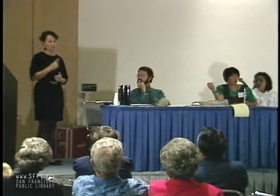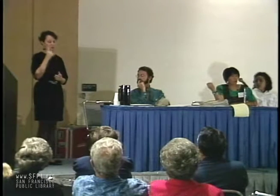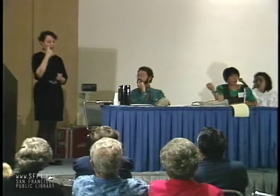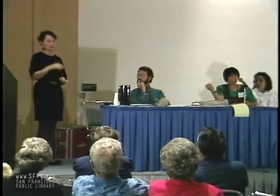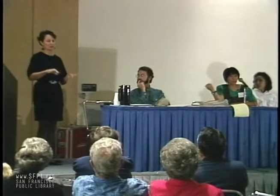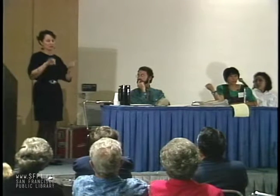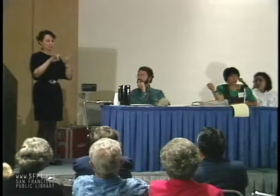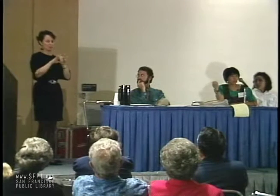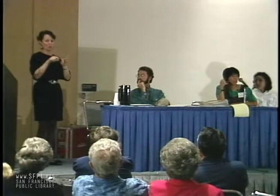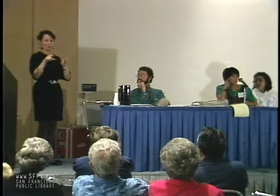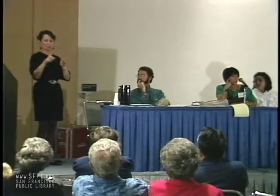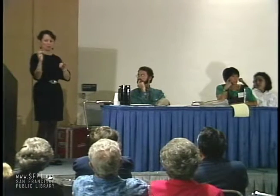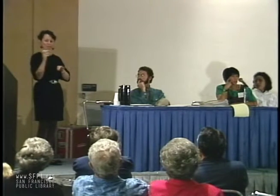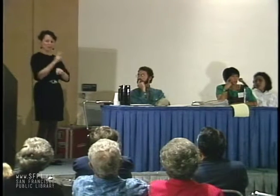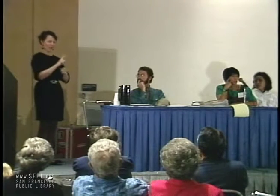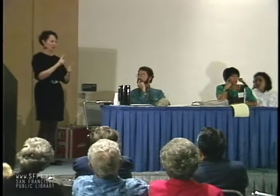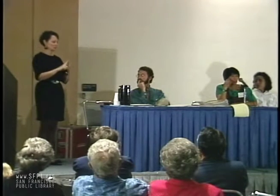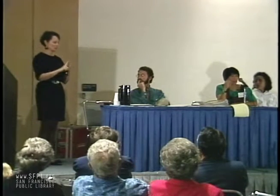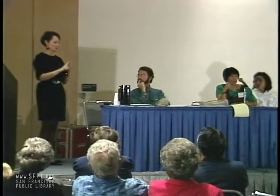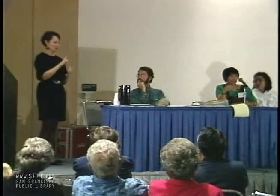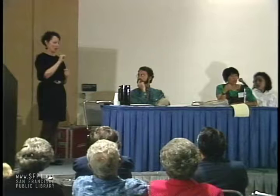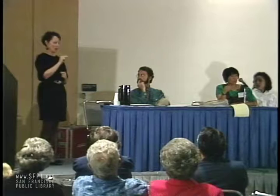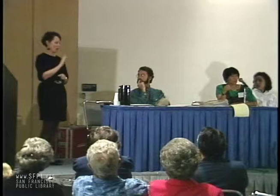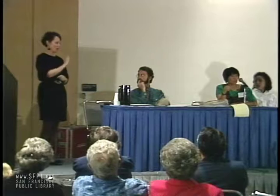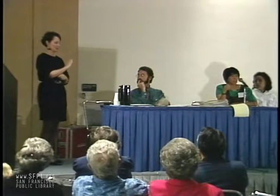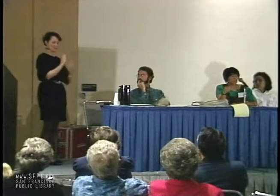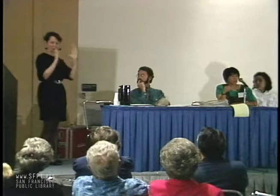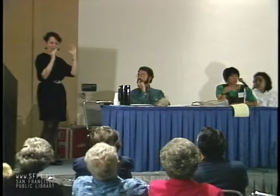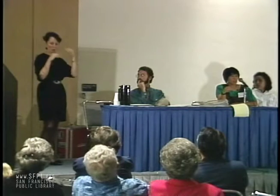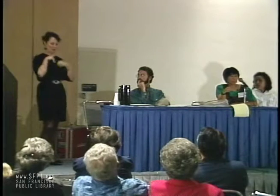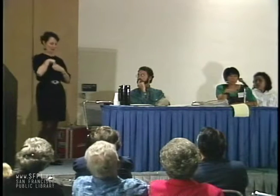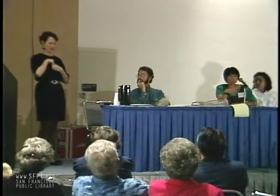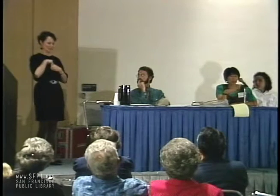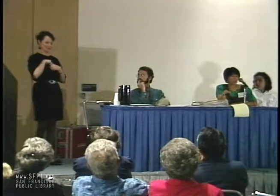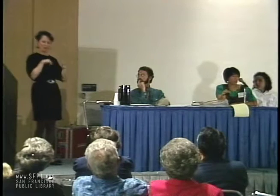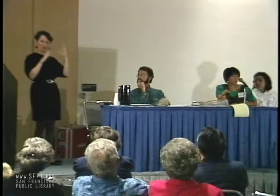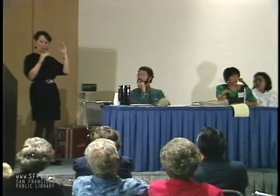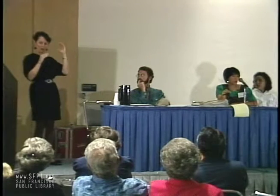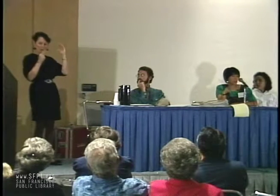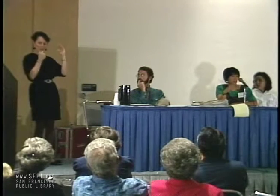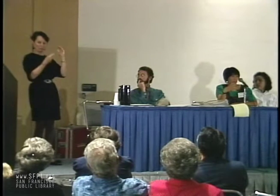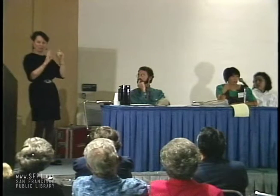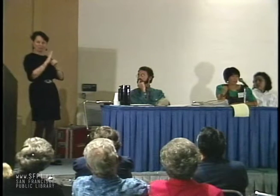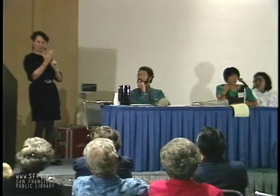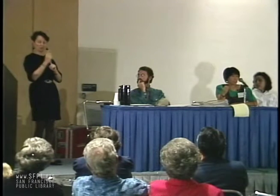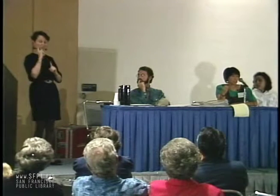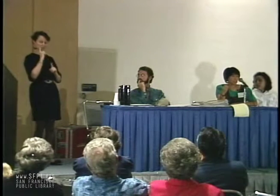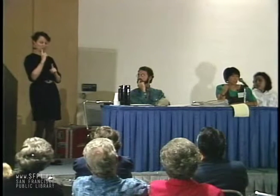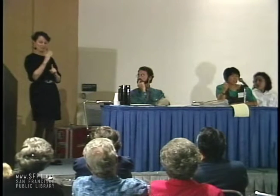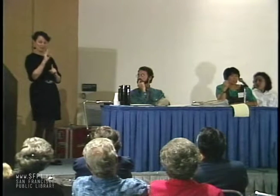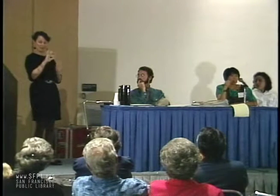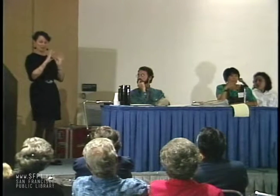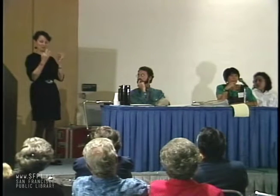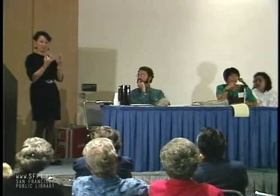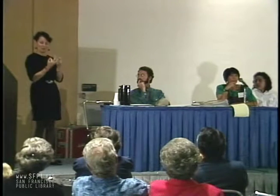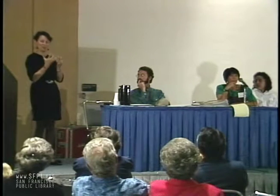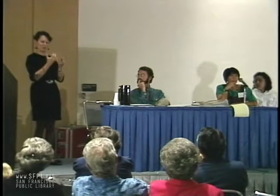hope that Lon speaks about, the light and hope for multicultural deaf as well as their families, because they're all interconnected,